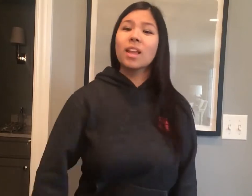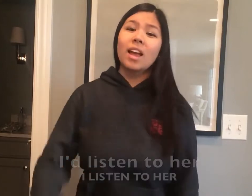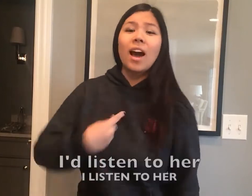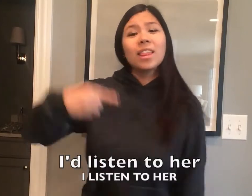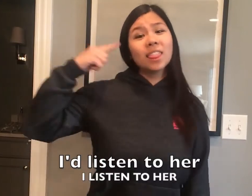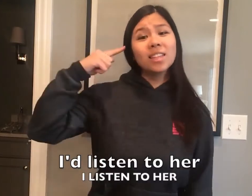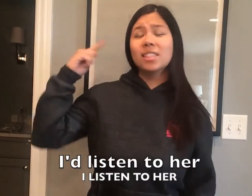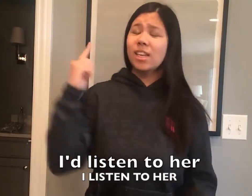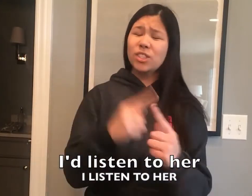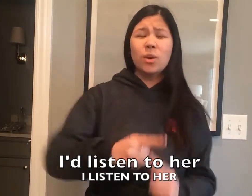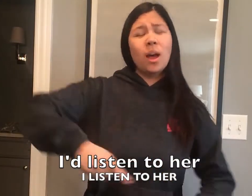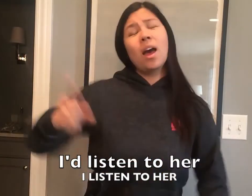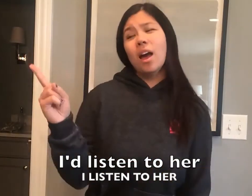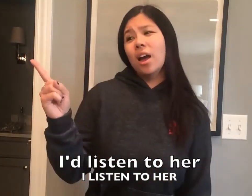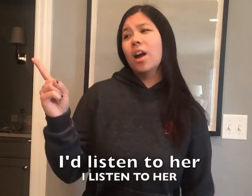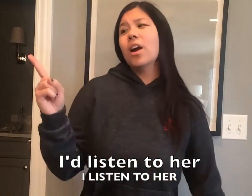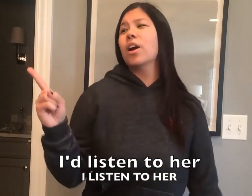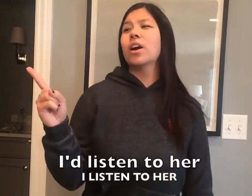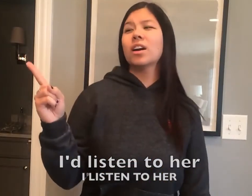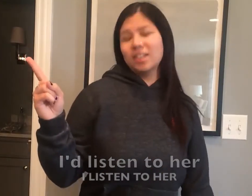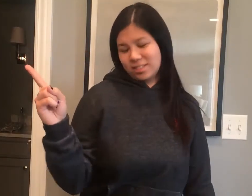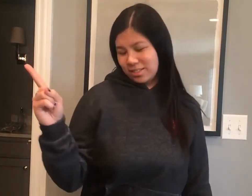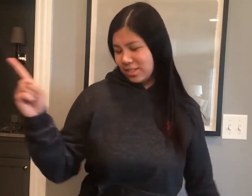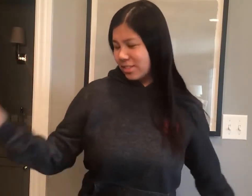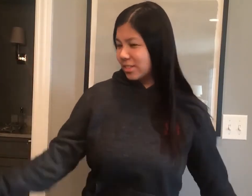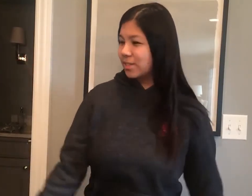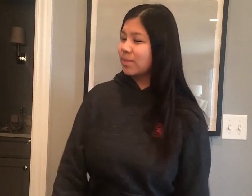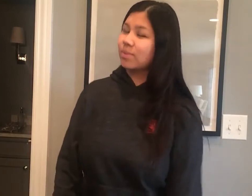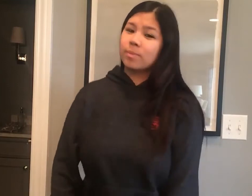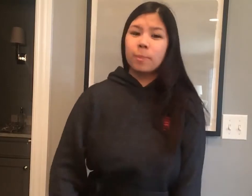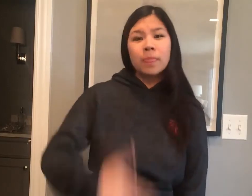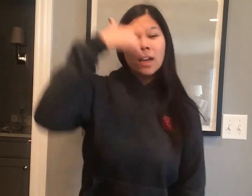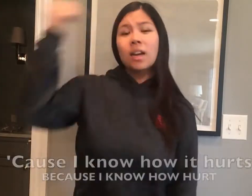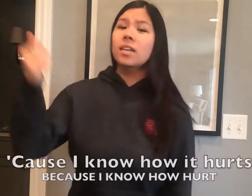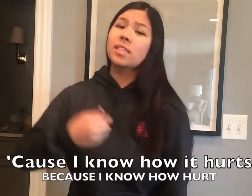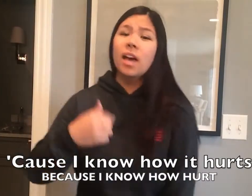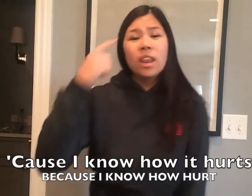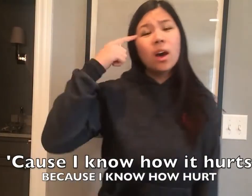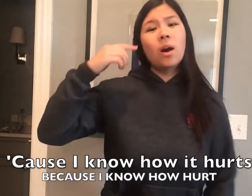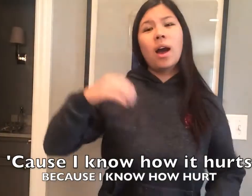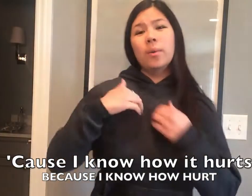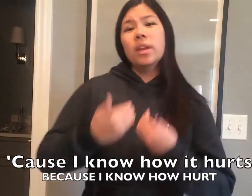I'd listen to her, cause I know how it